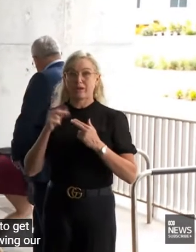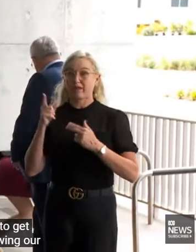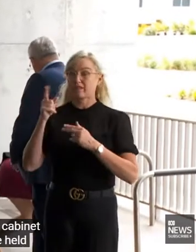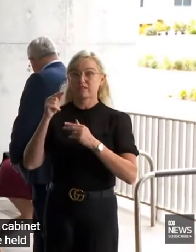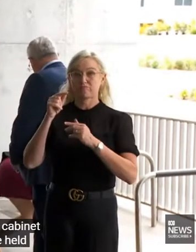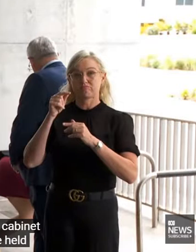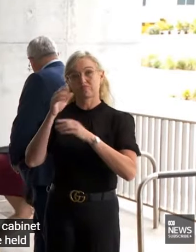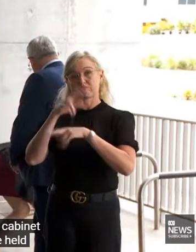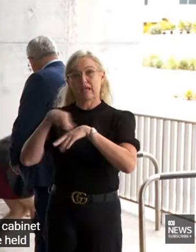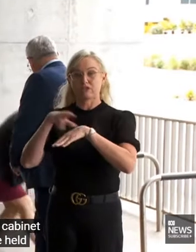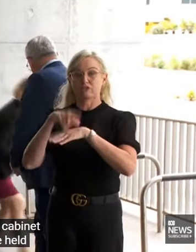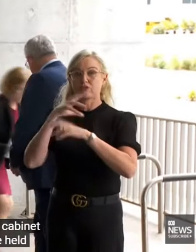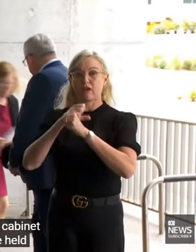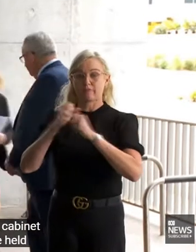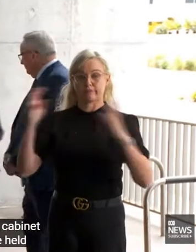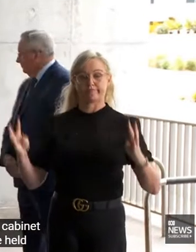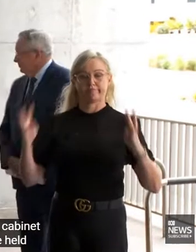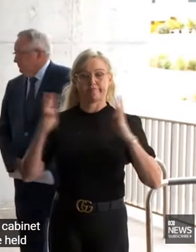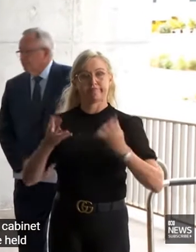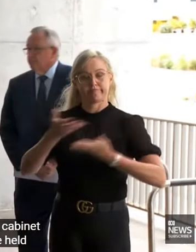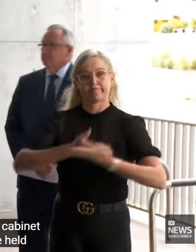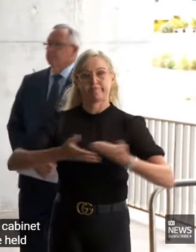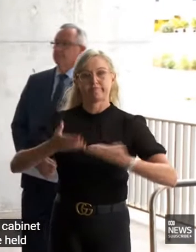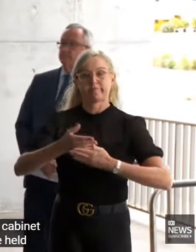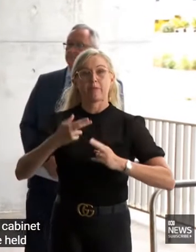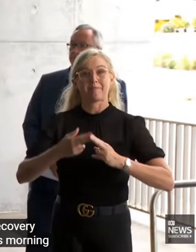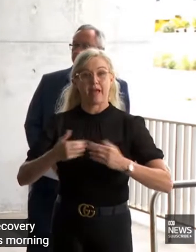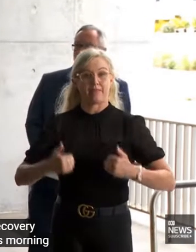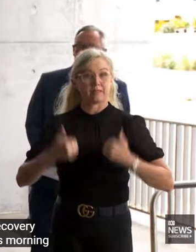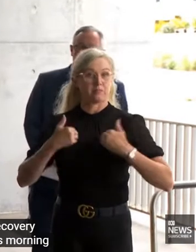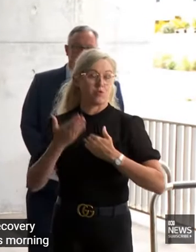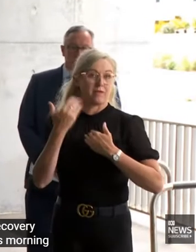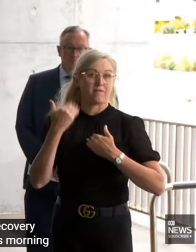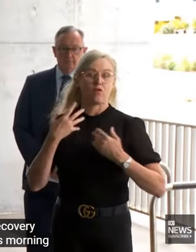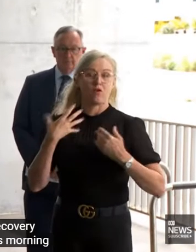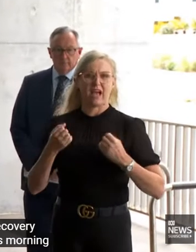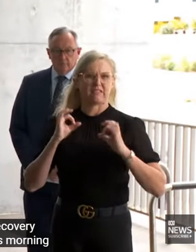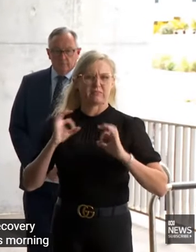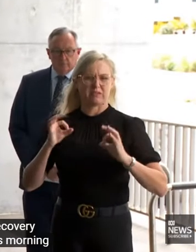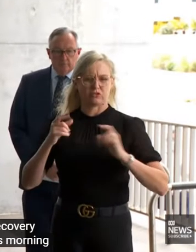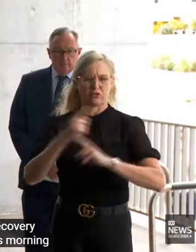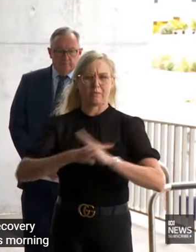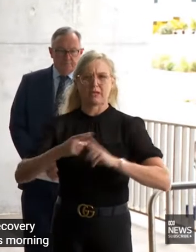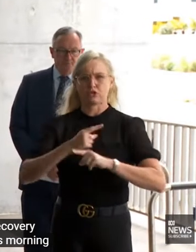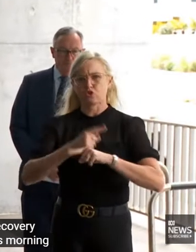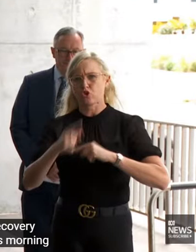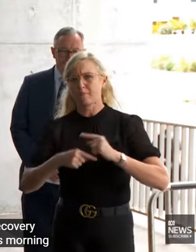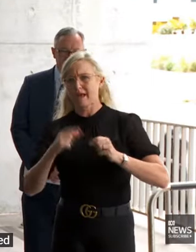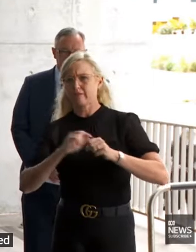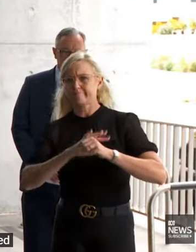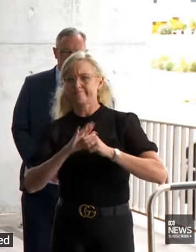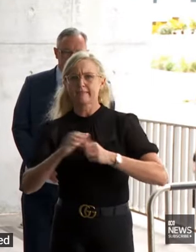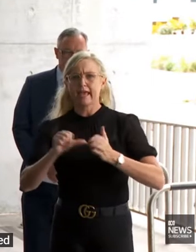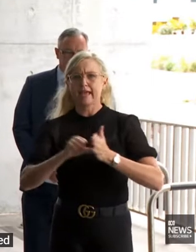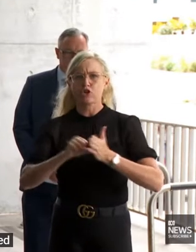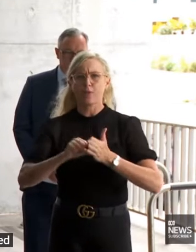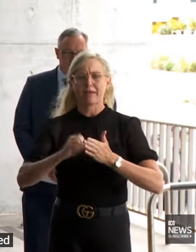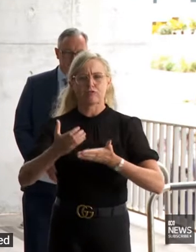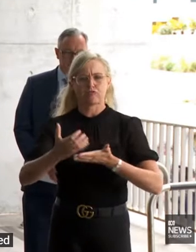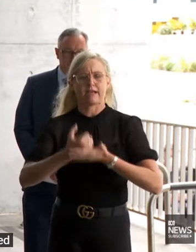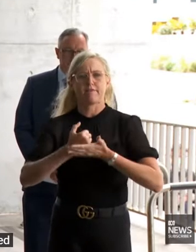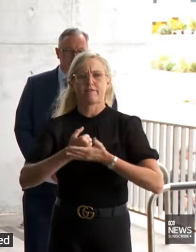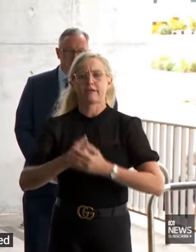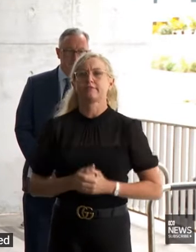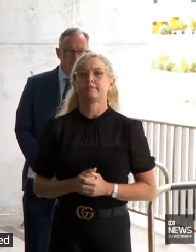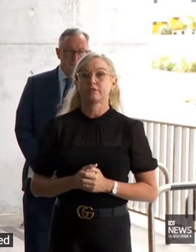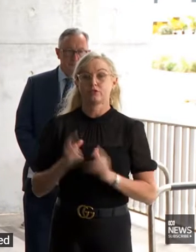held a COVID and Economic Recovery Committee earlier this morning. Today I'm joined by the Health Minister, Brad Hazzard, our